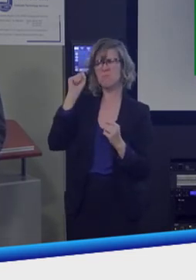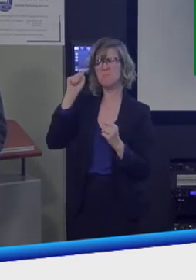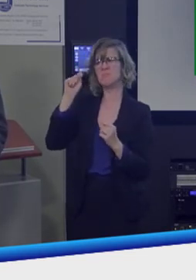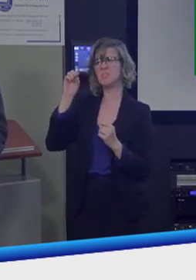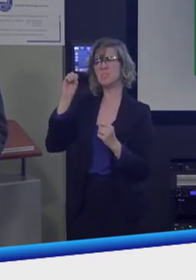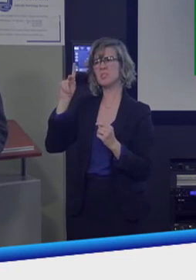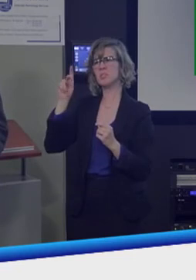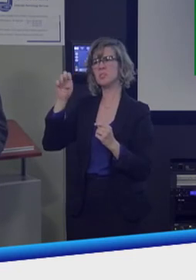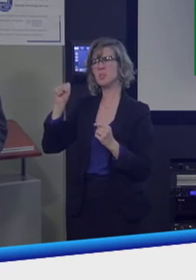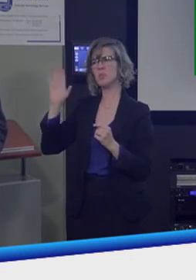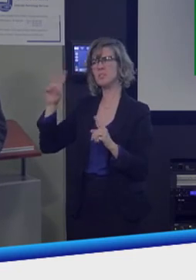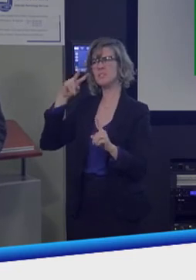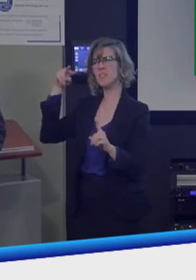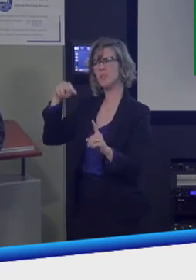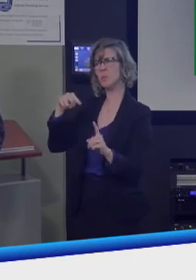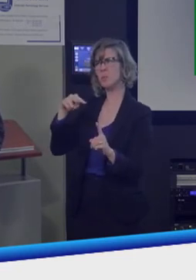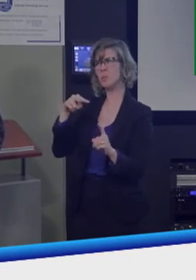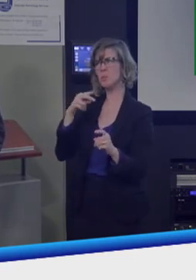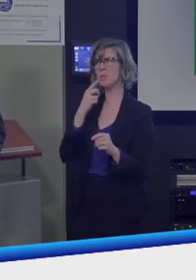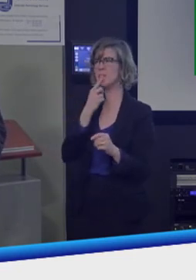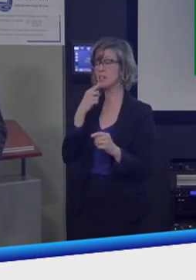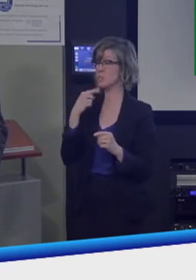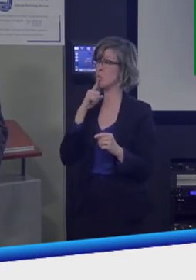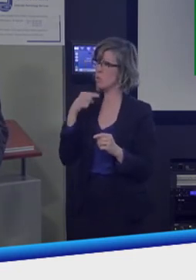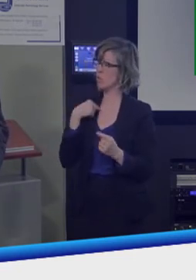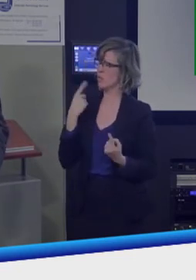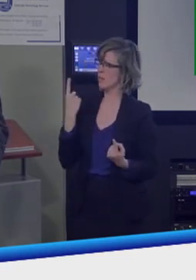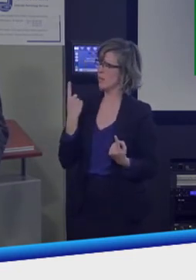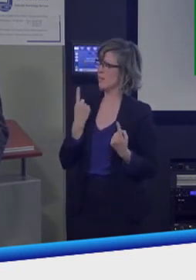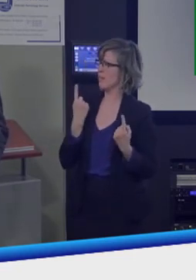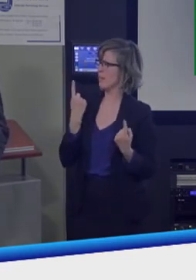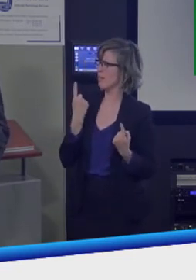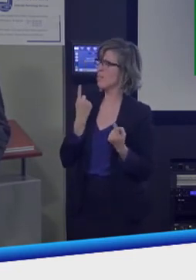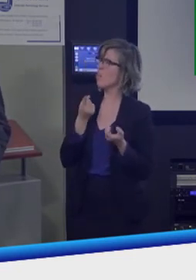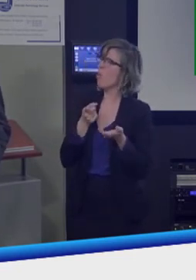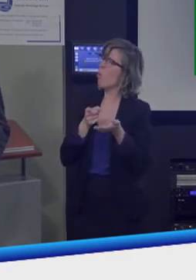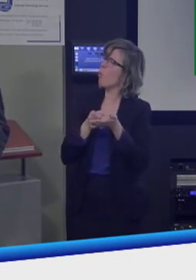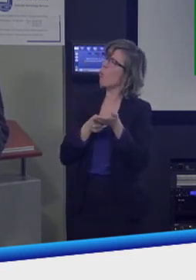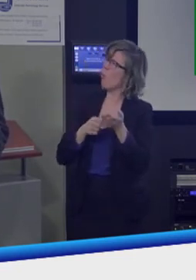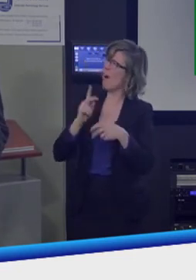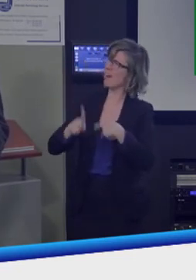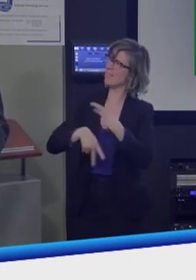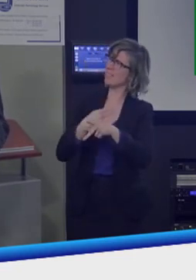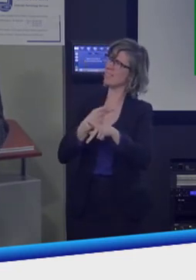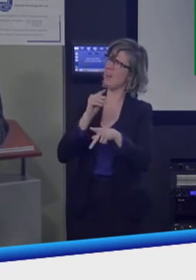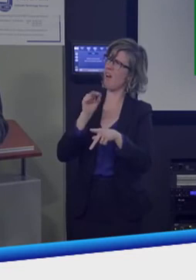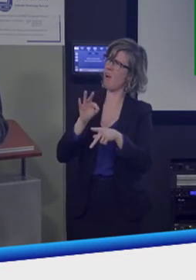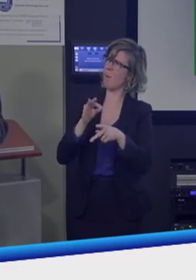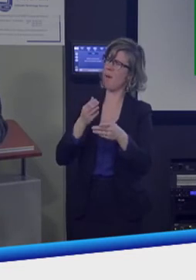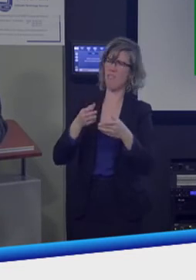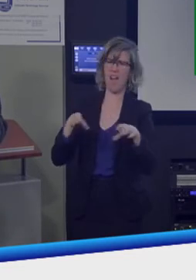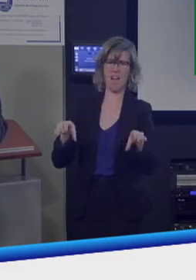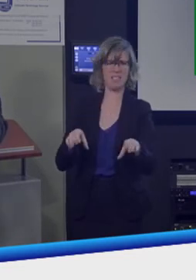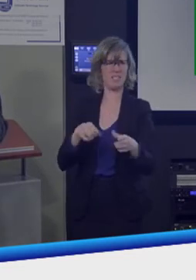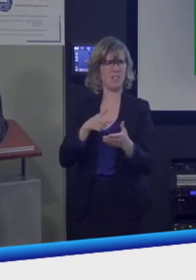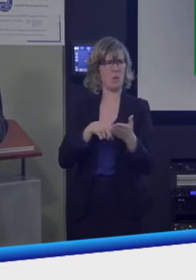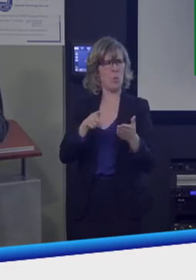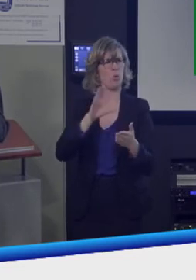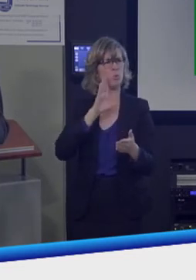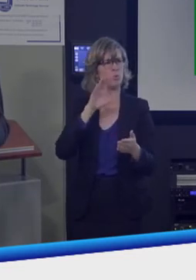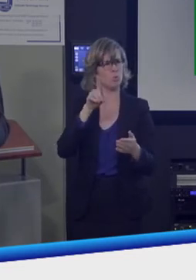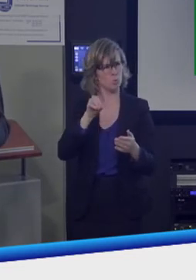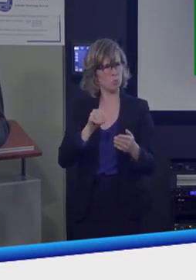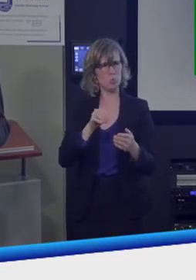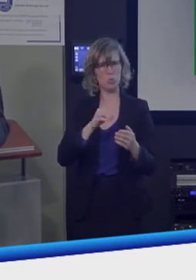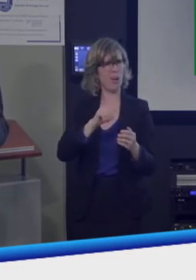thought. And I've thought about this for a long time, trying to figure out what kind of activity would neither